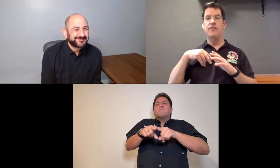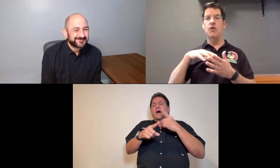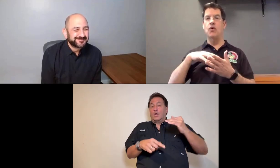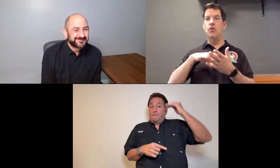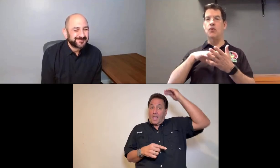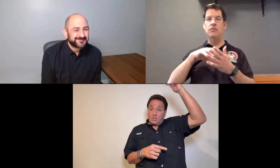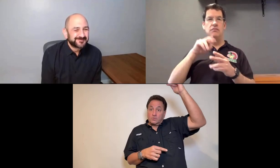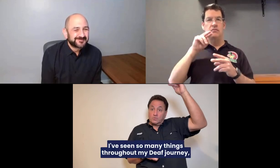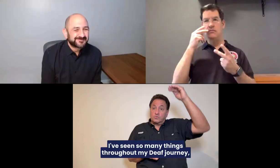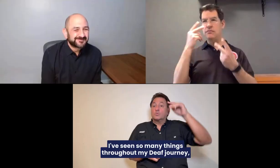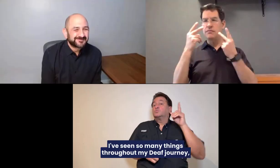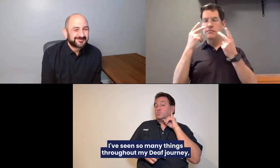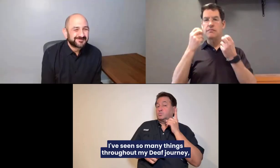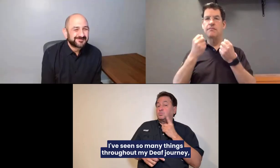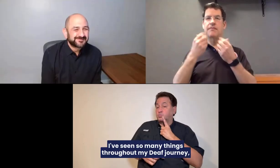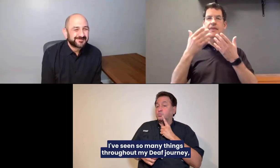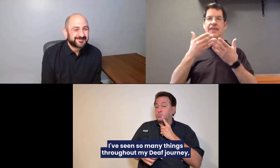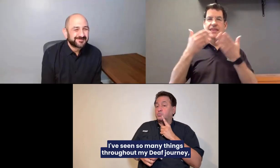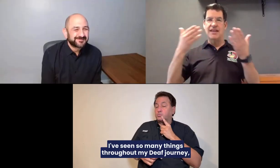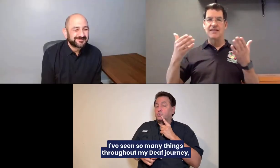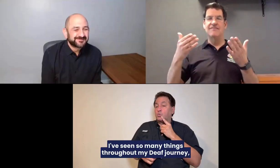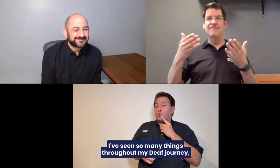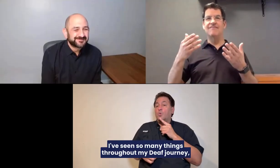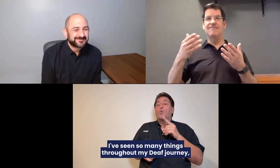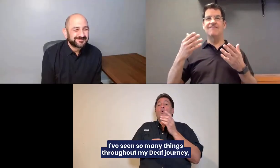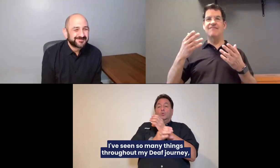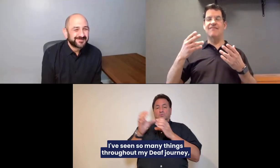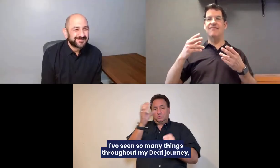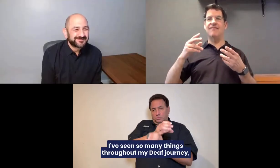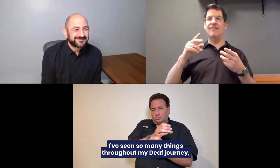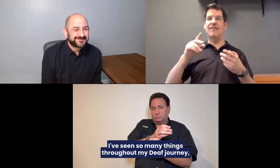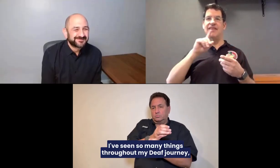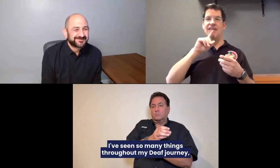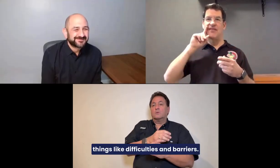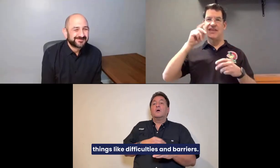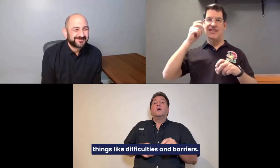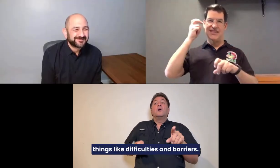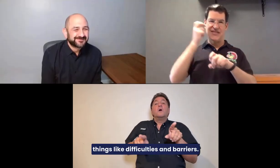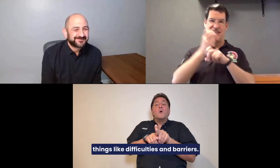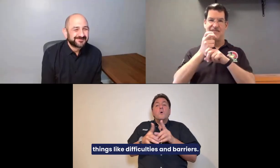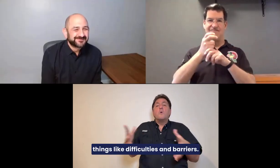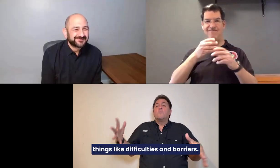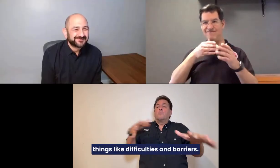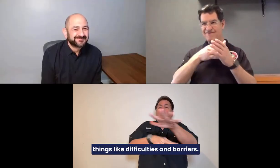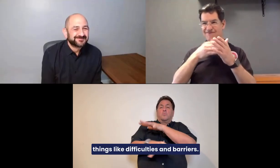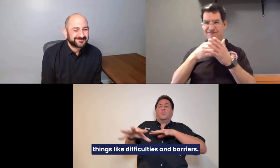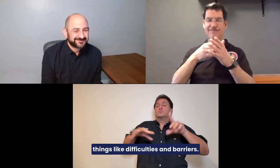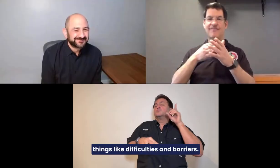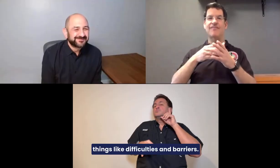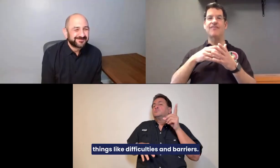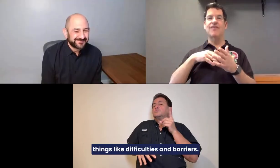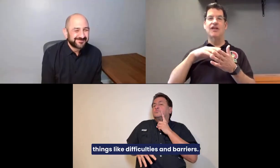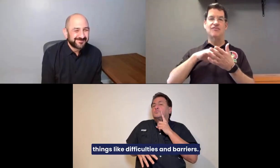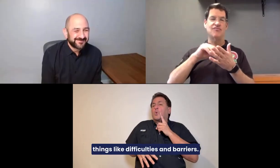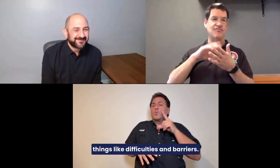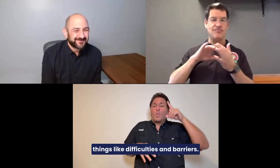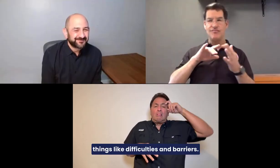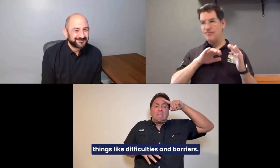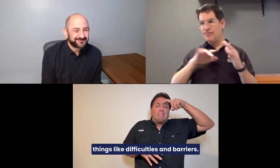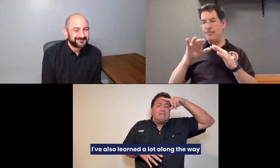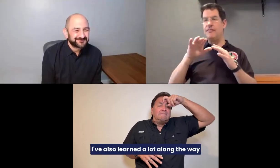deaf. I've seen so many things throughout my deaf journey, things like difficulties and